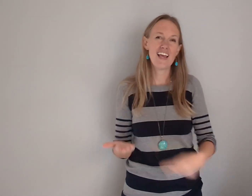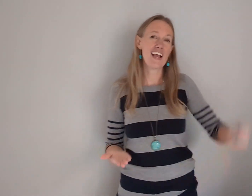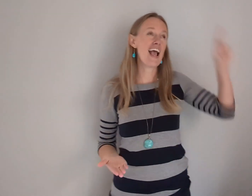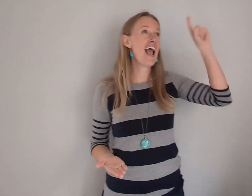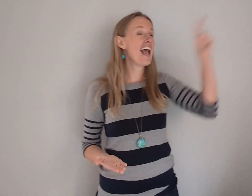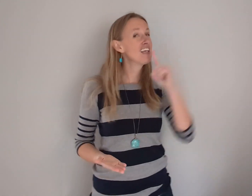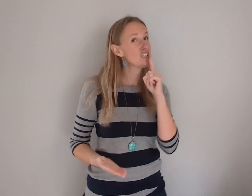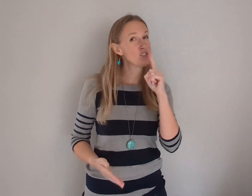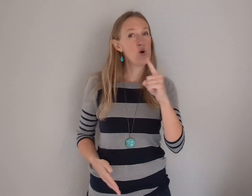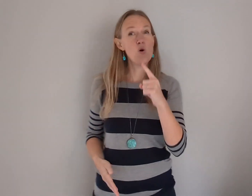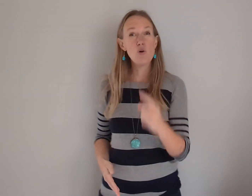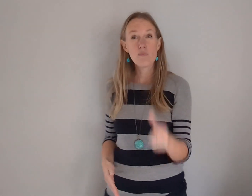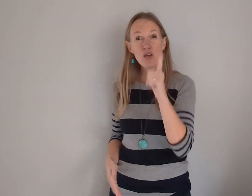falling.